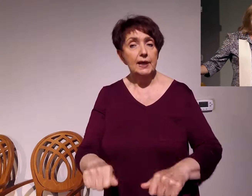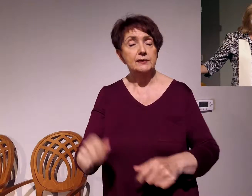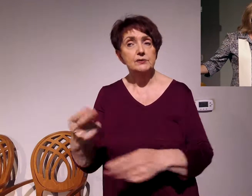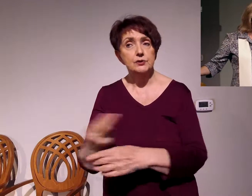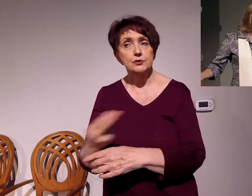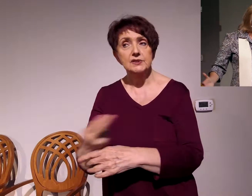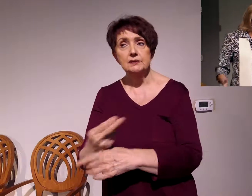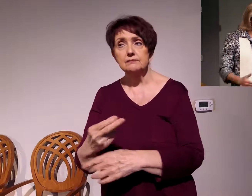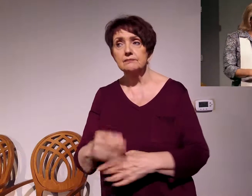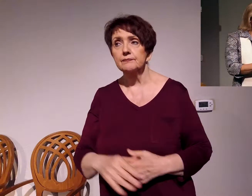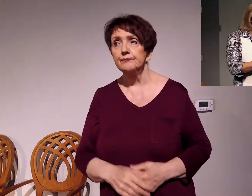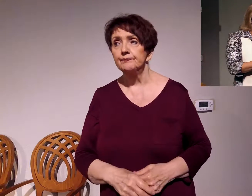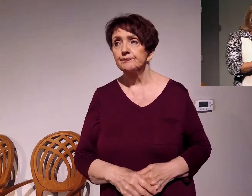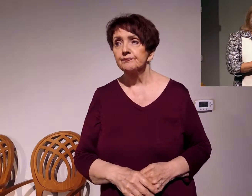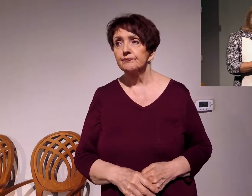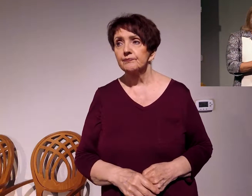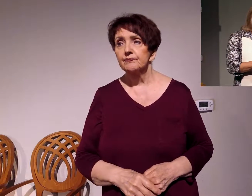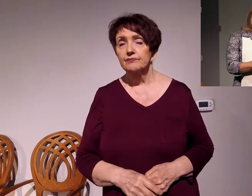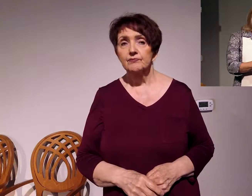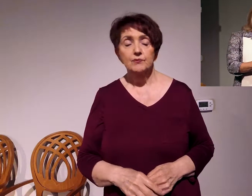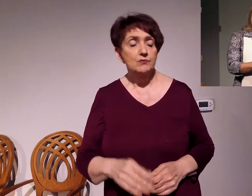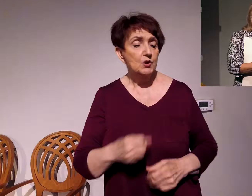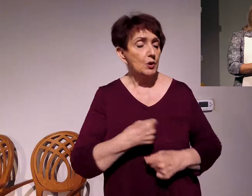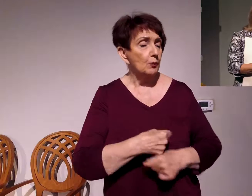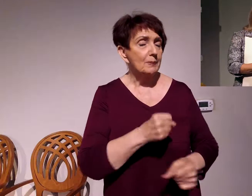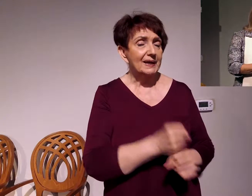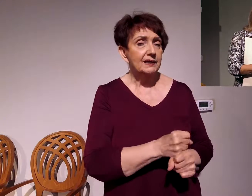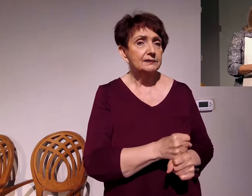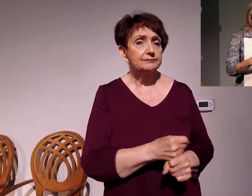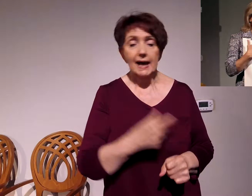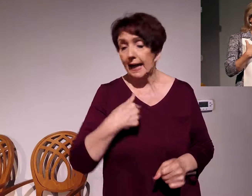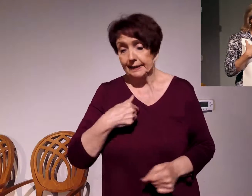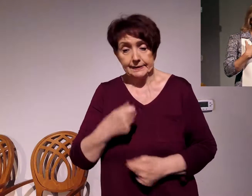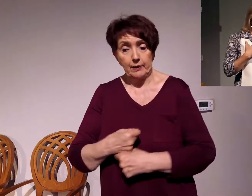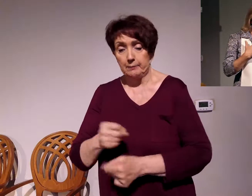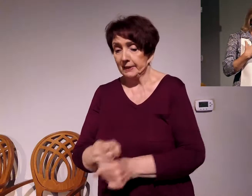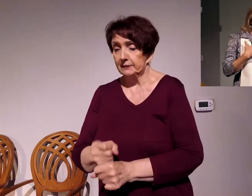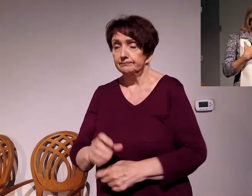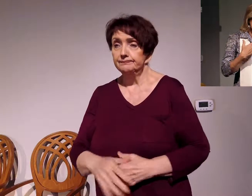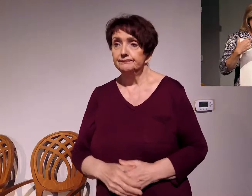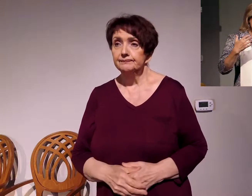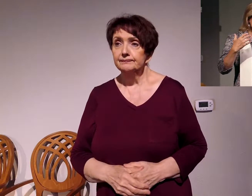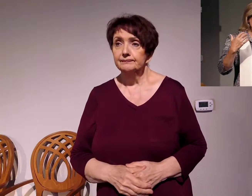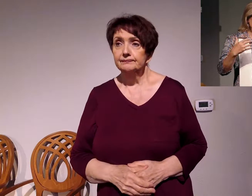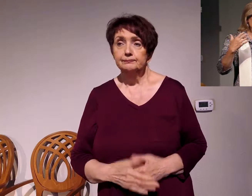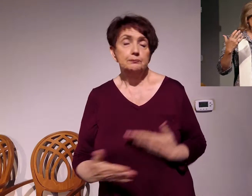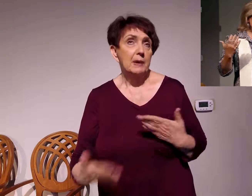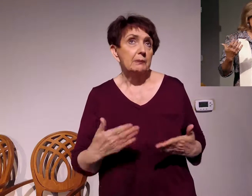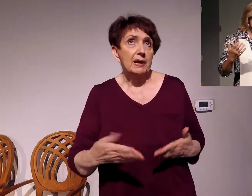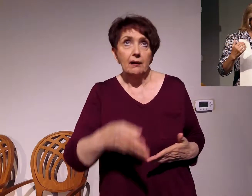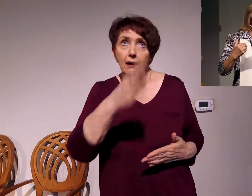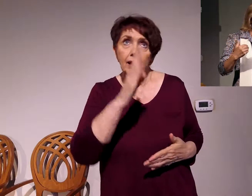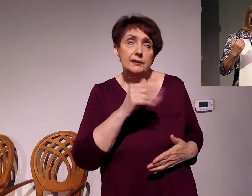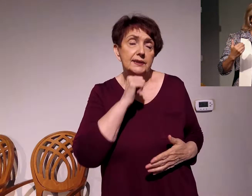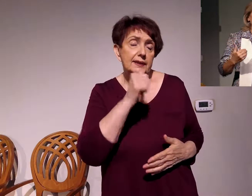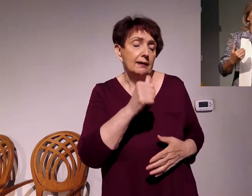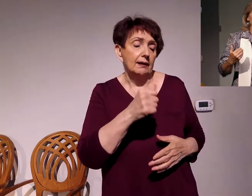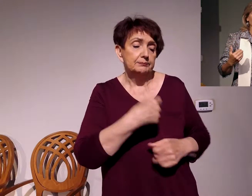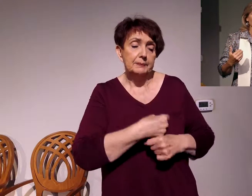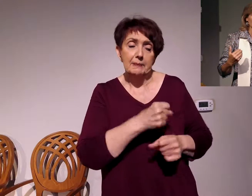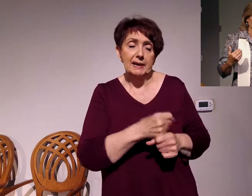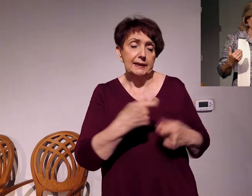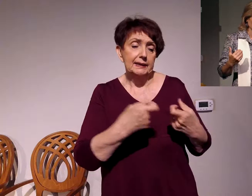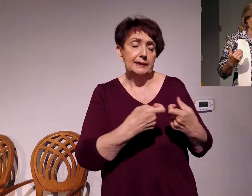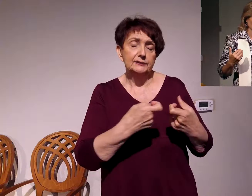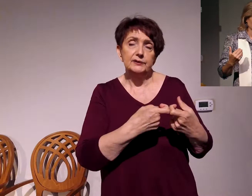Yes? You did not make it. You did not make Did it. not make it. I did not make it. Perhaps even God. Perhaps did even not God create did not electrical create